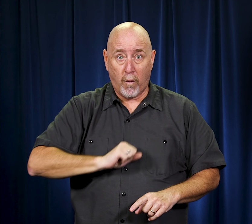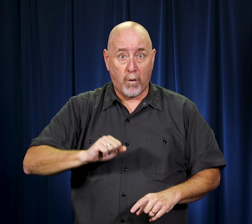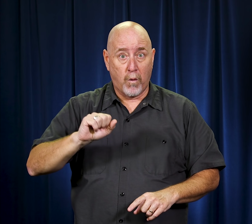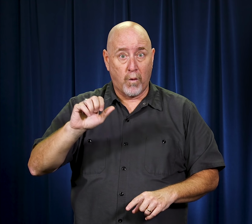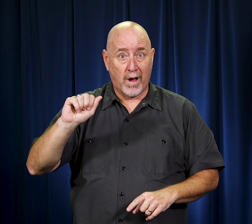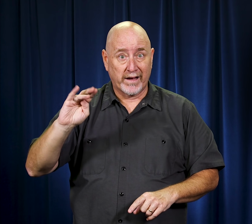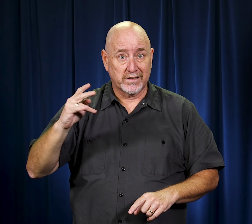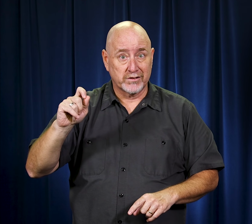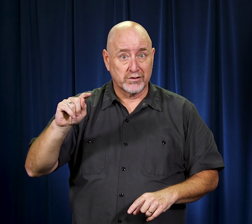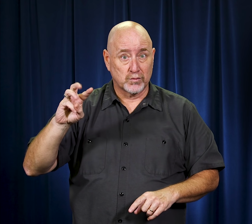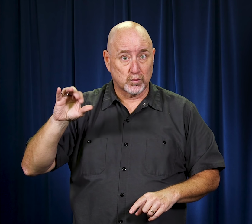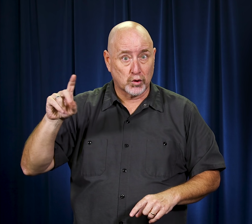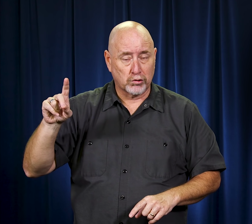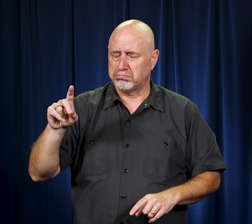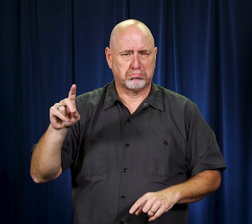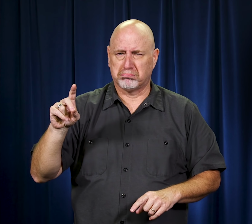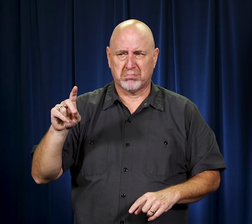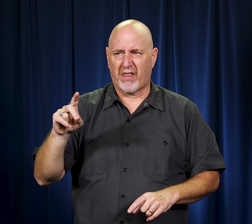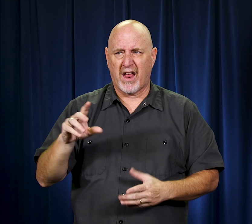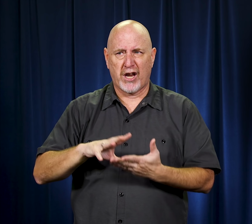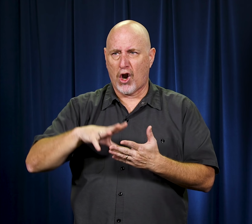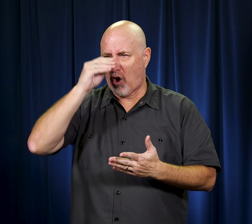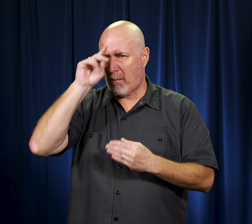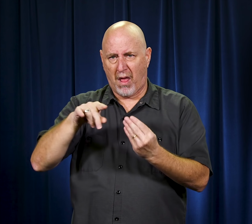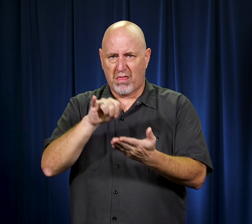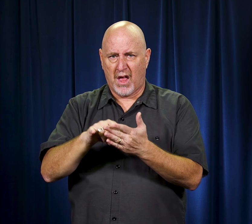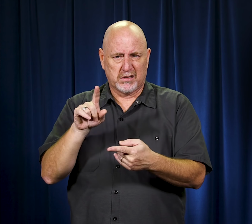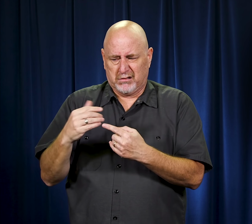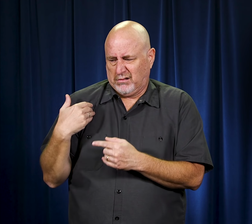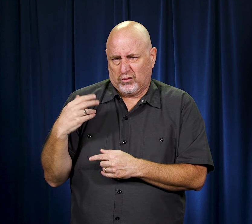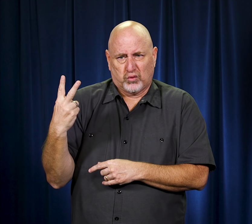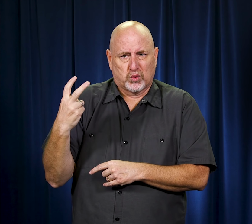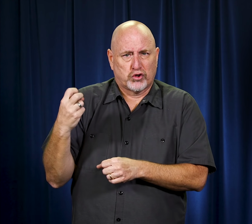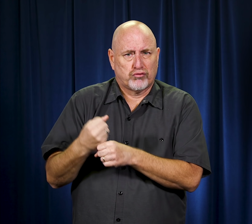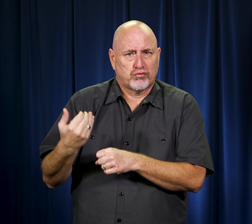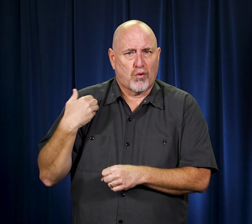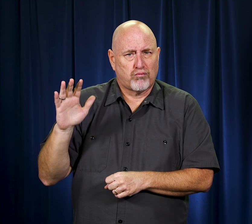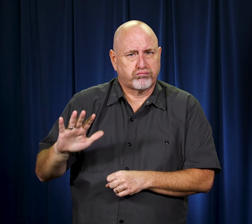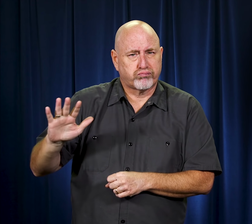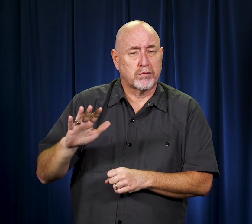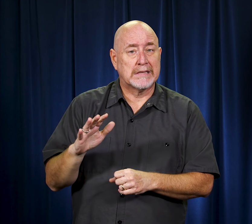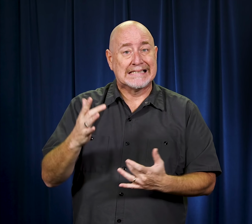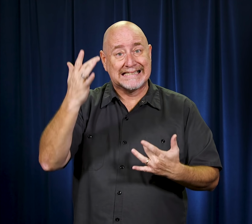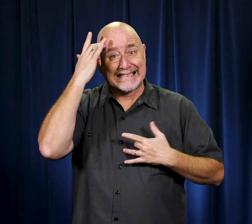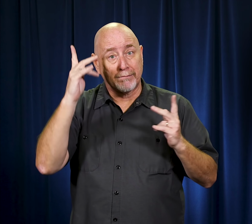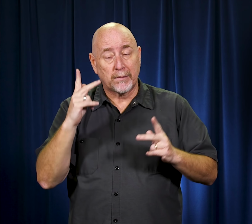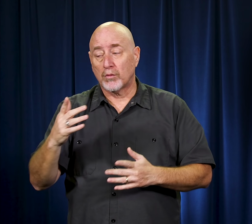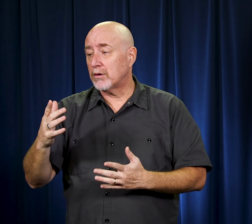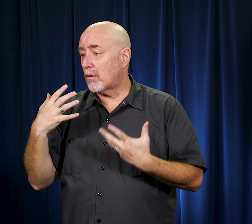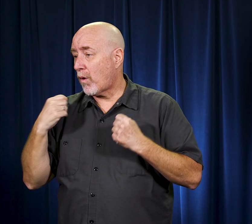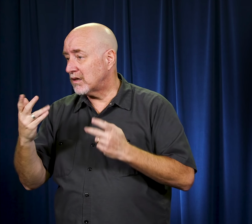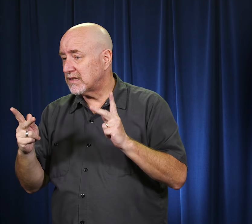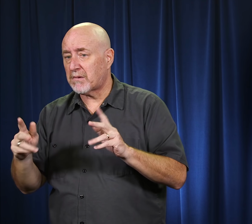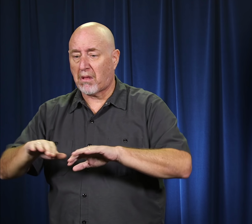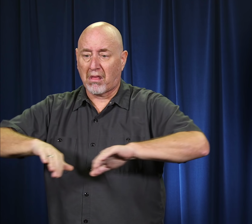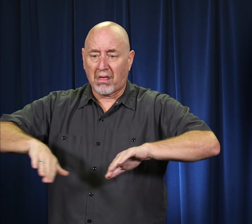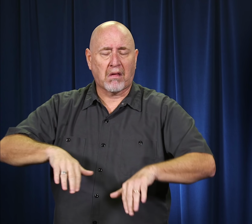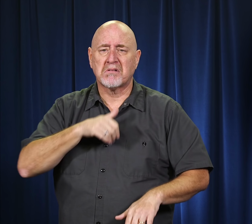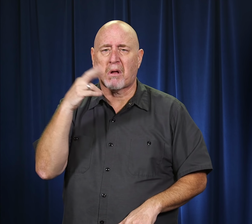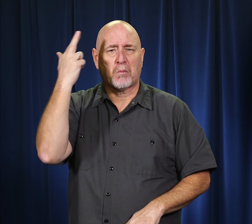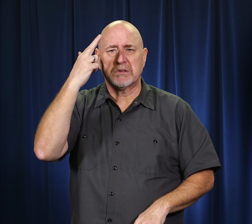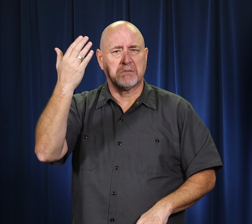ancient world because they didn't understand germs till about 200 years ago, and they didn't see a need to keep sick people separate from people who were not